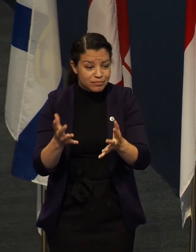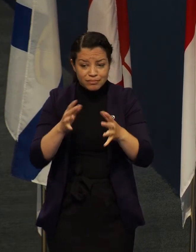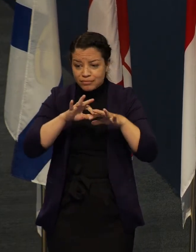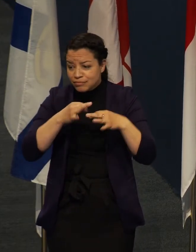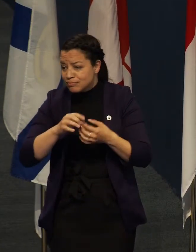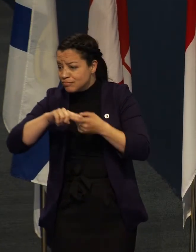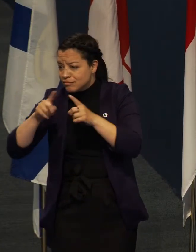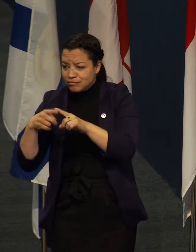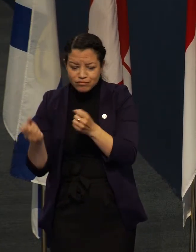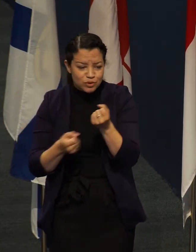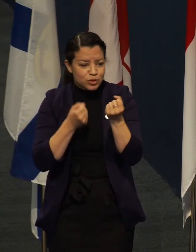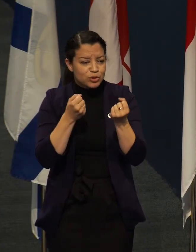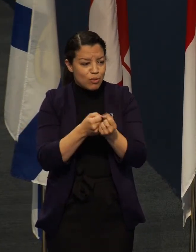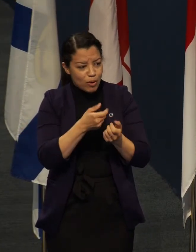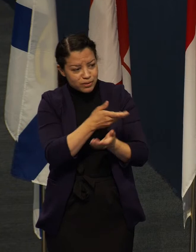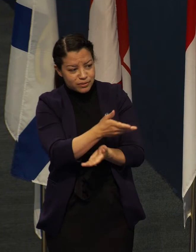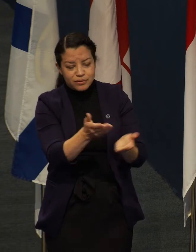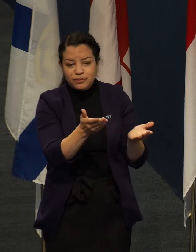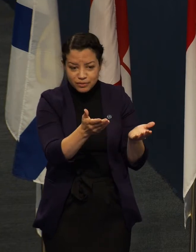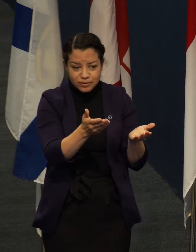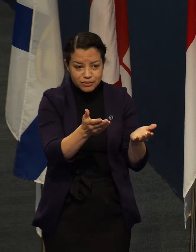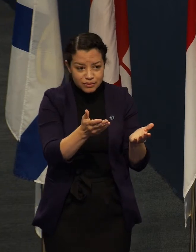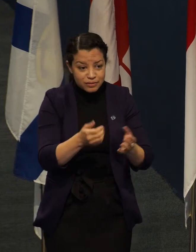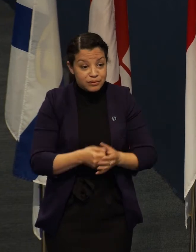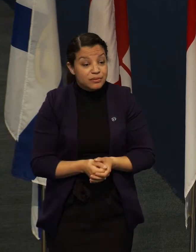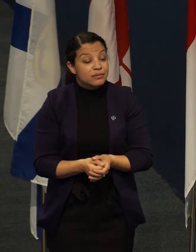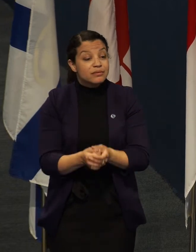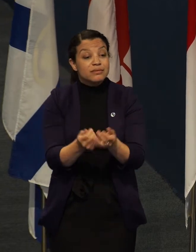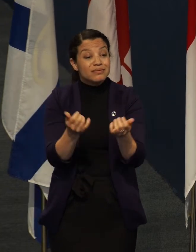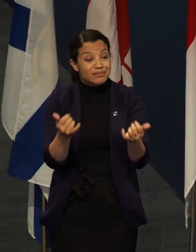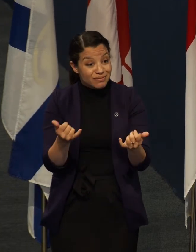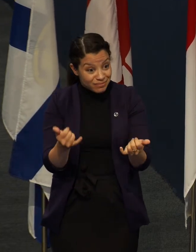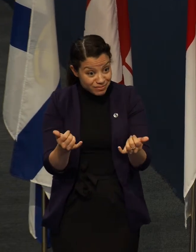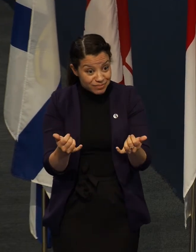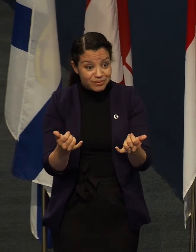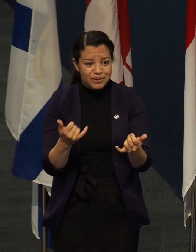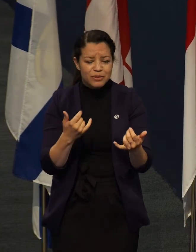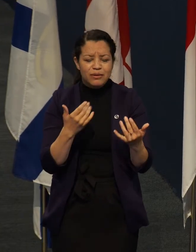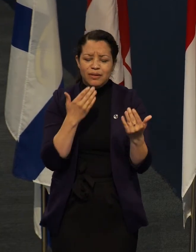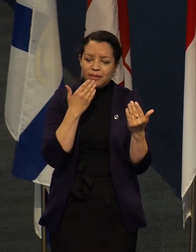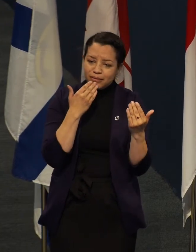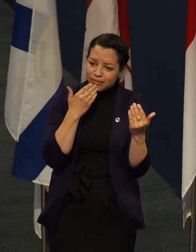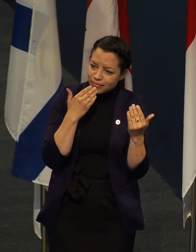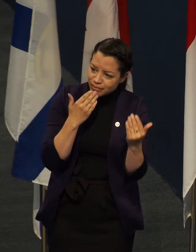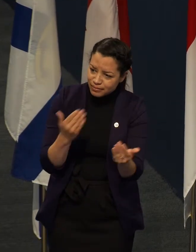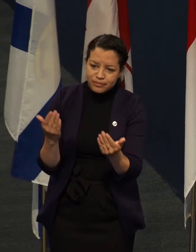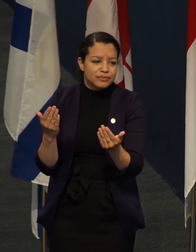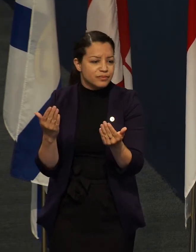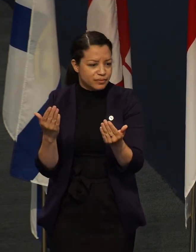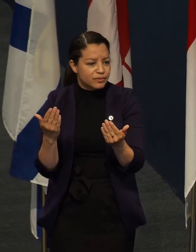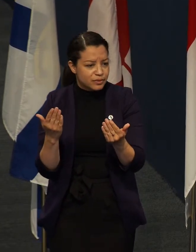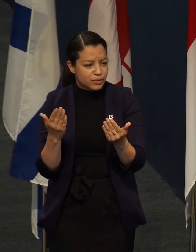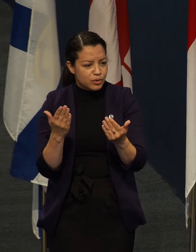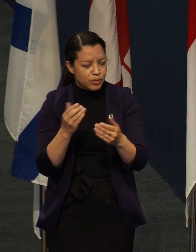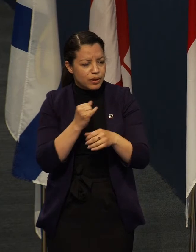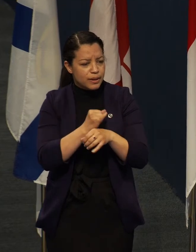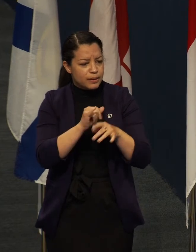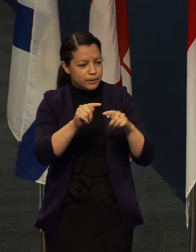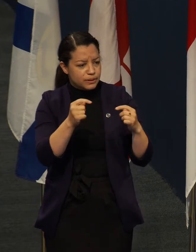journey to graduation, and I'd like to take a moment to express my gratitude to our campus